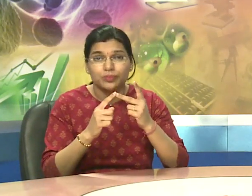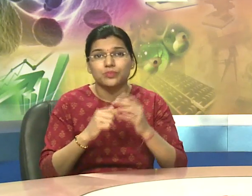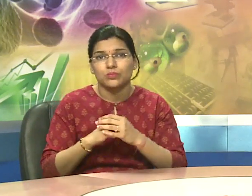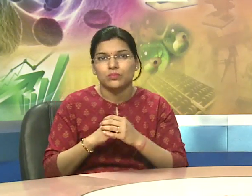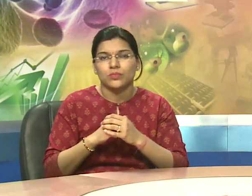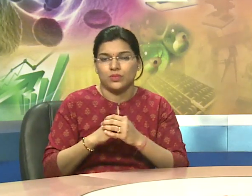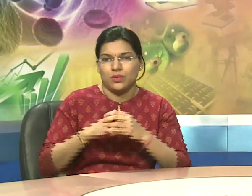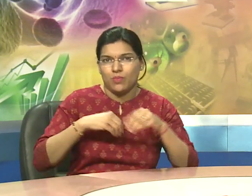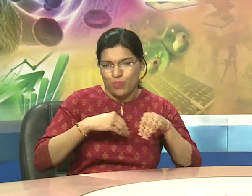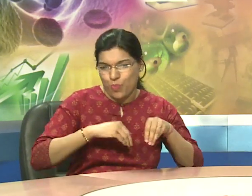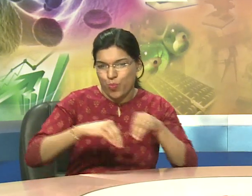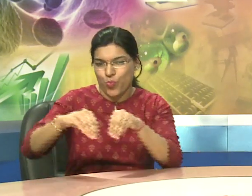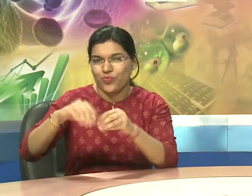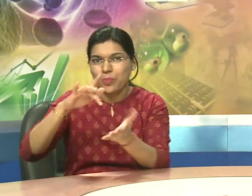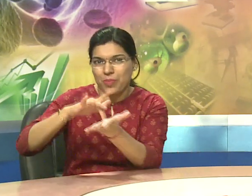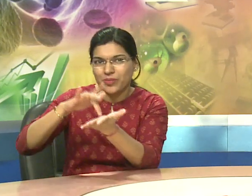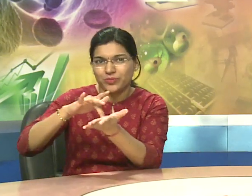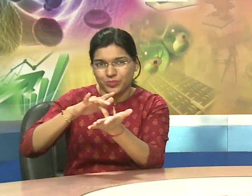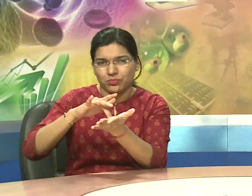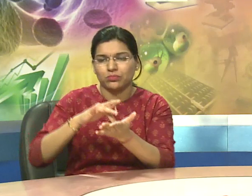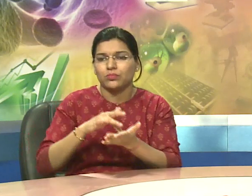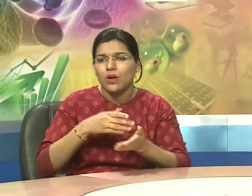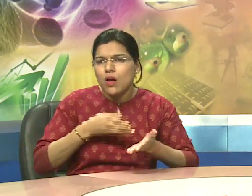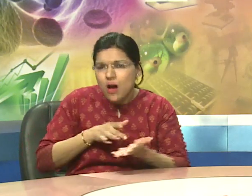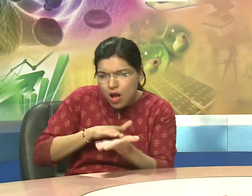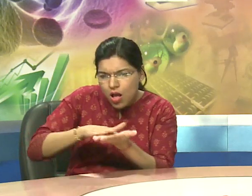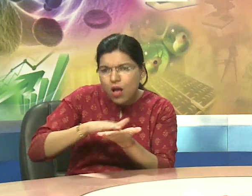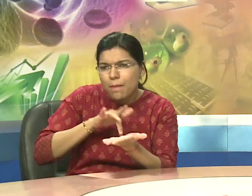Are termed as land transport.